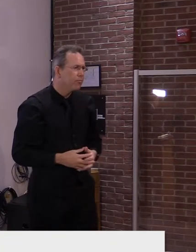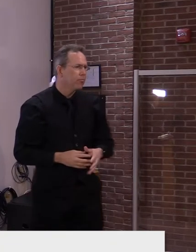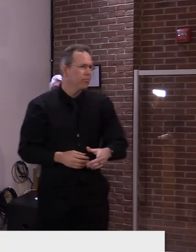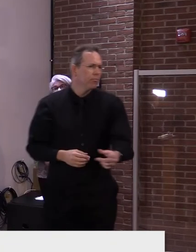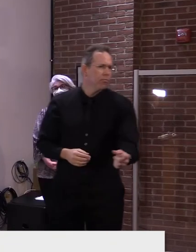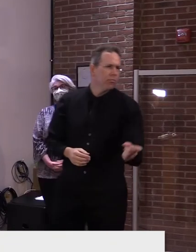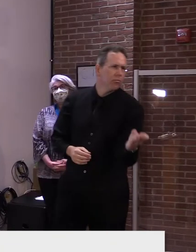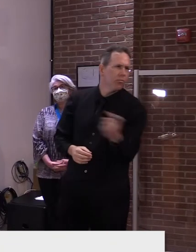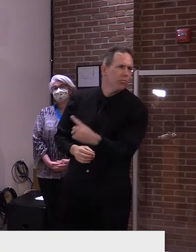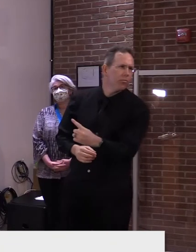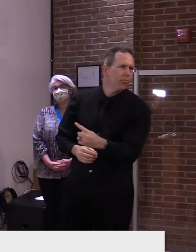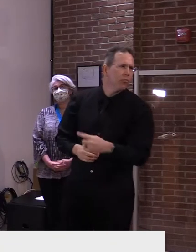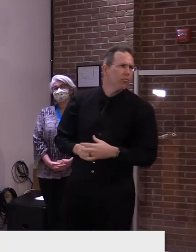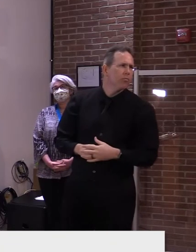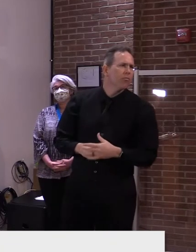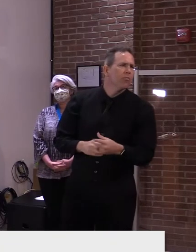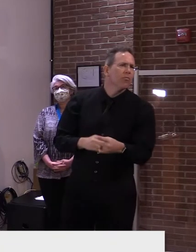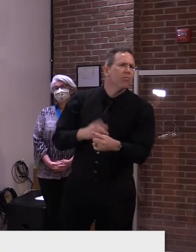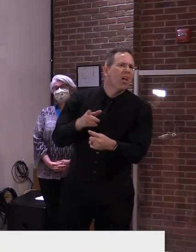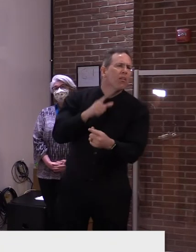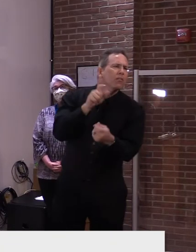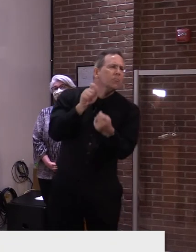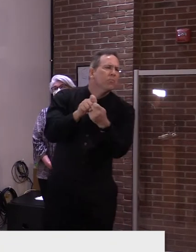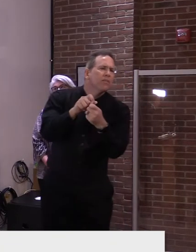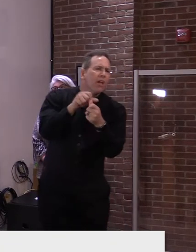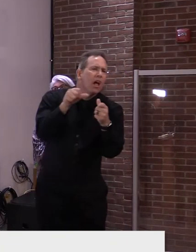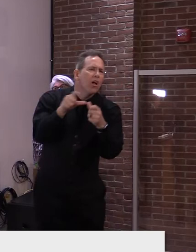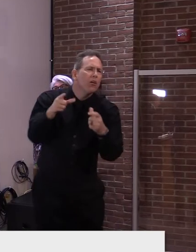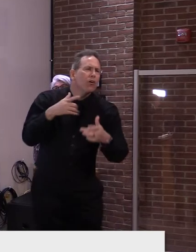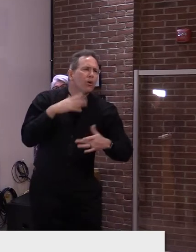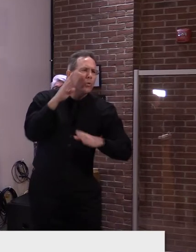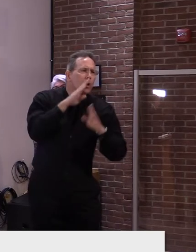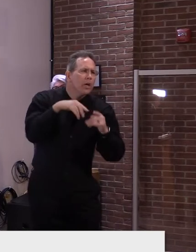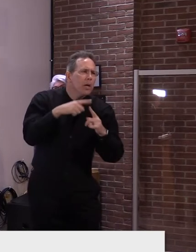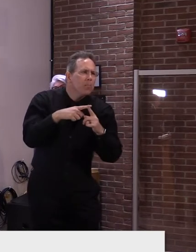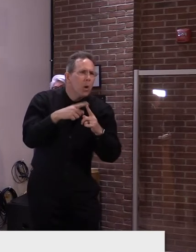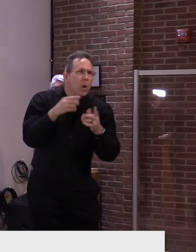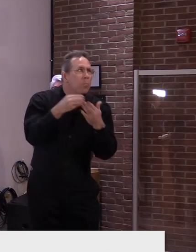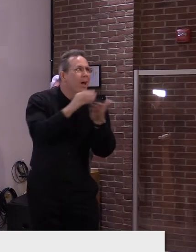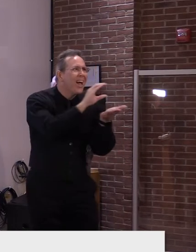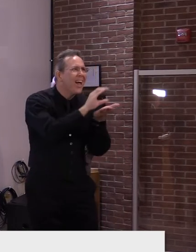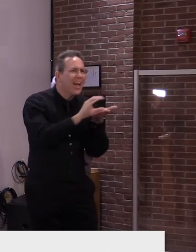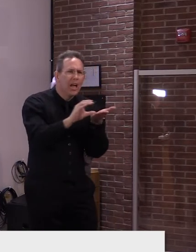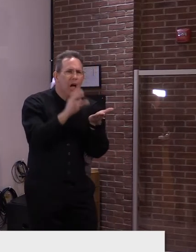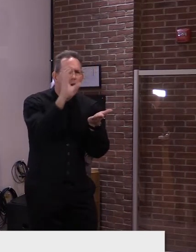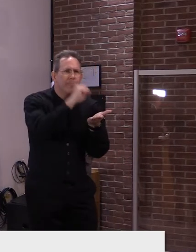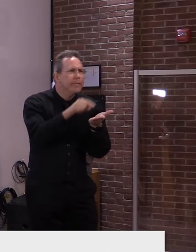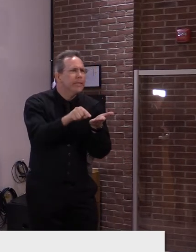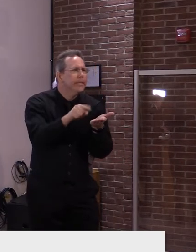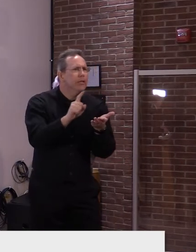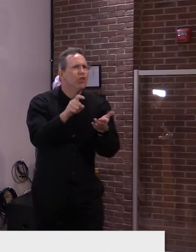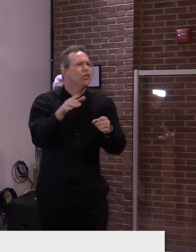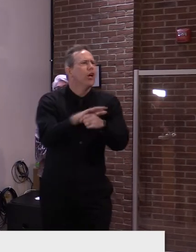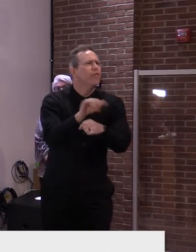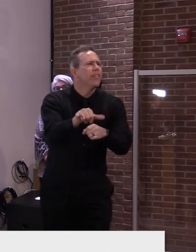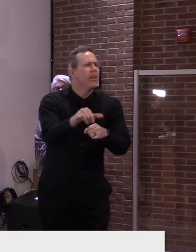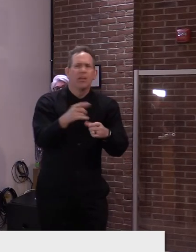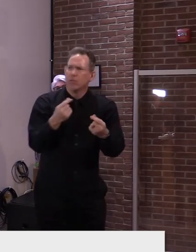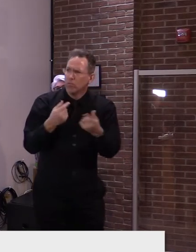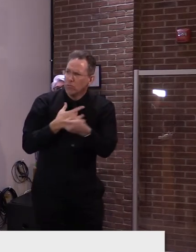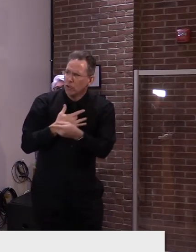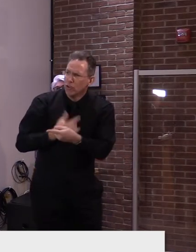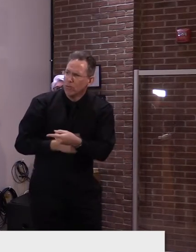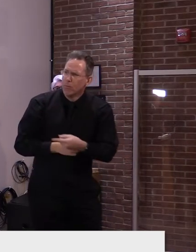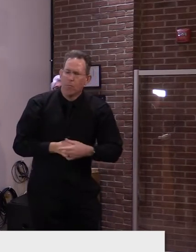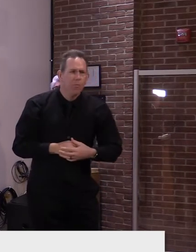floated so far? Are there allocations that you specifically would object to? Well, again, I don't know all of what